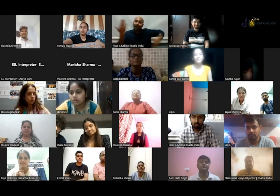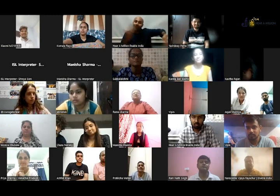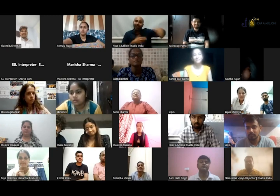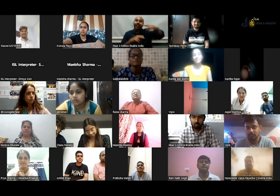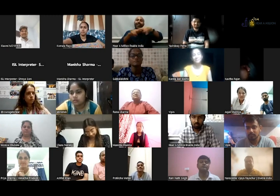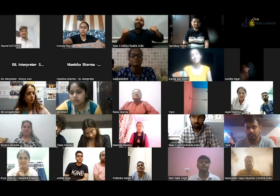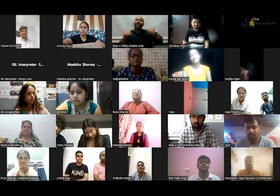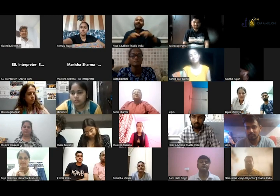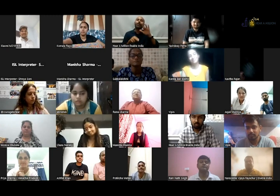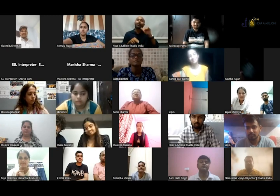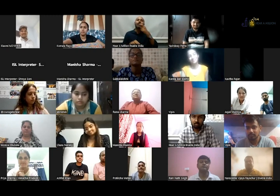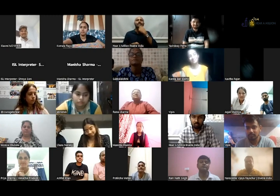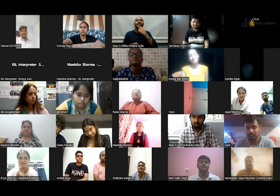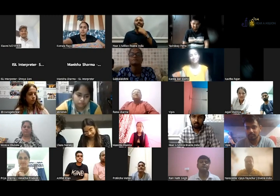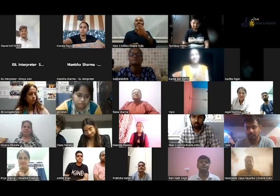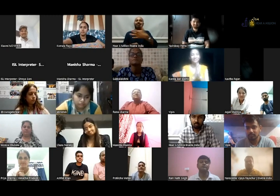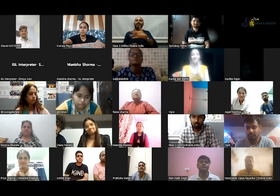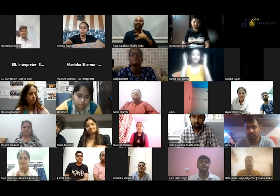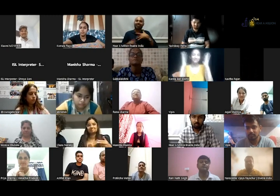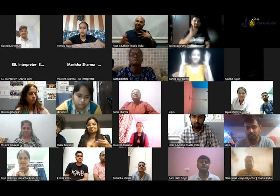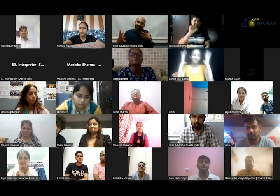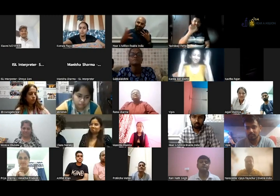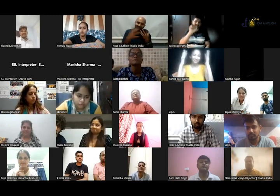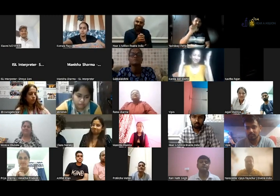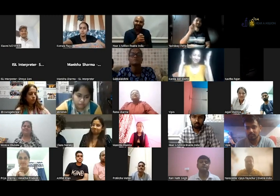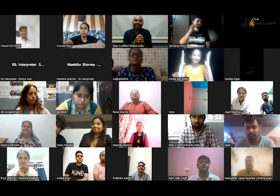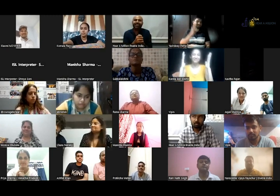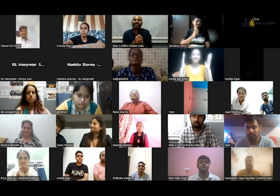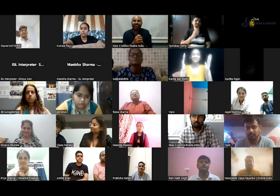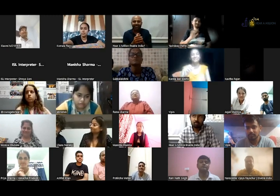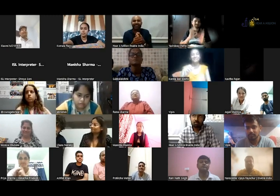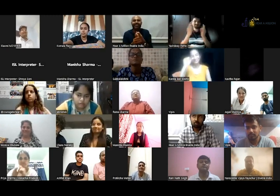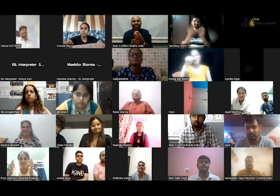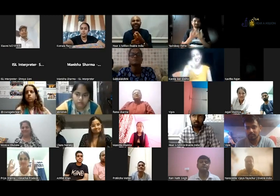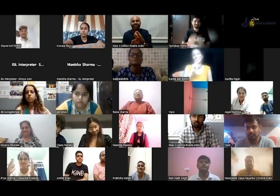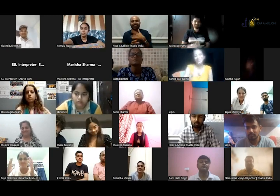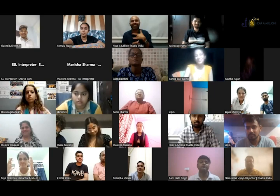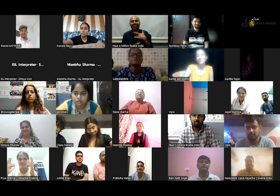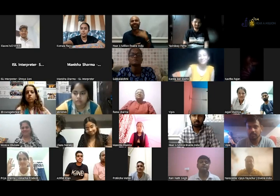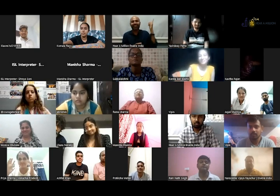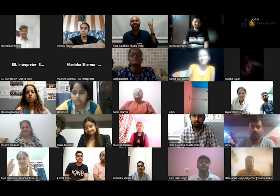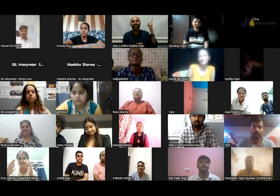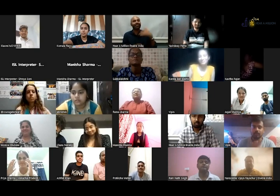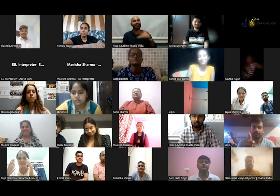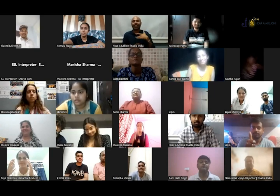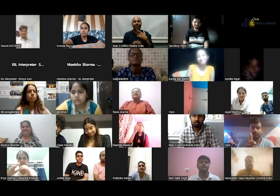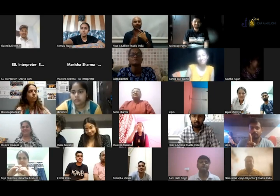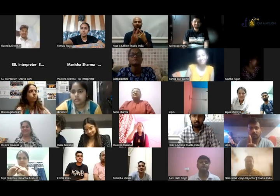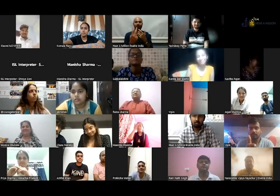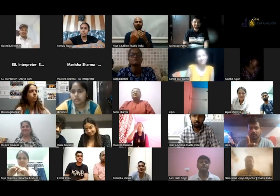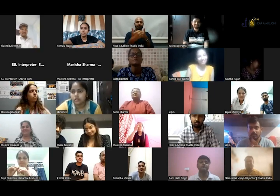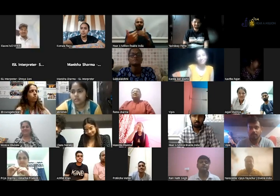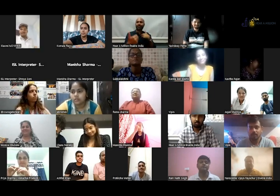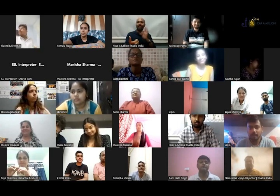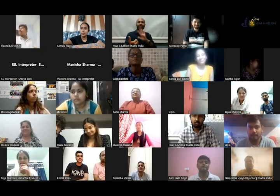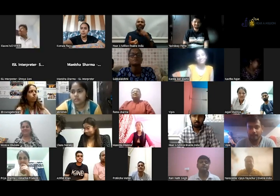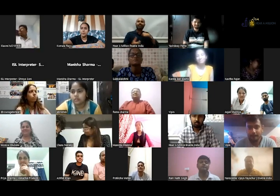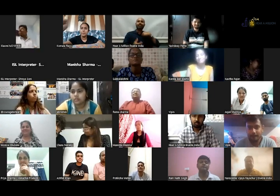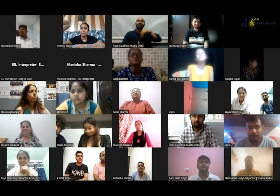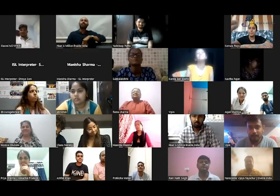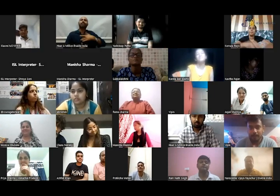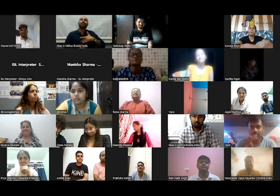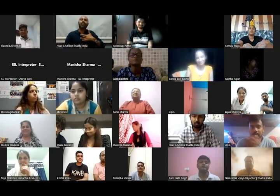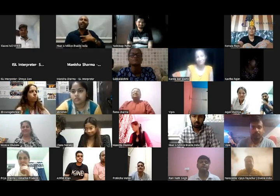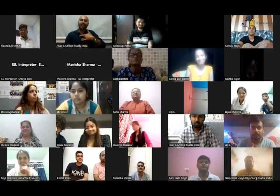deaf community, her family. And, yes, she was like a